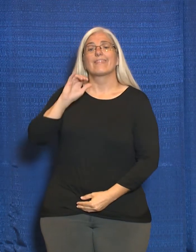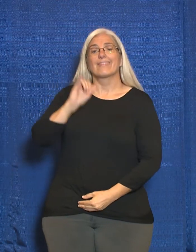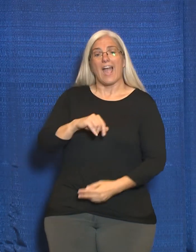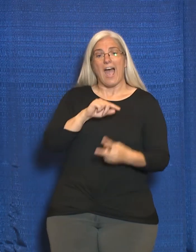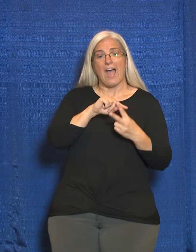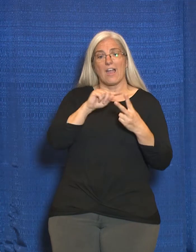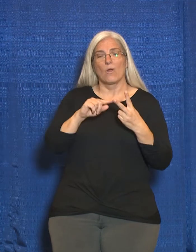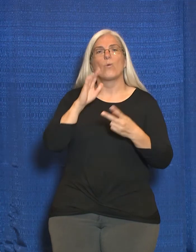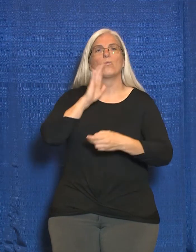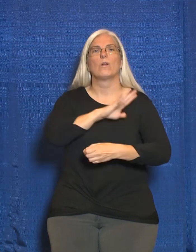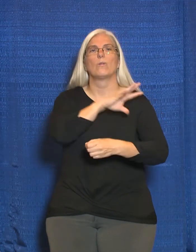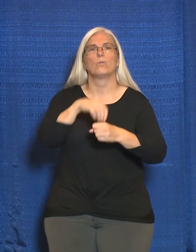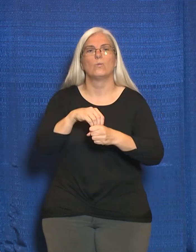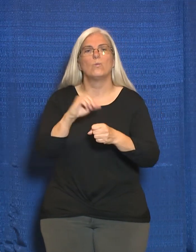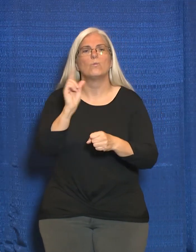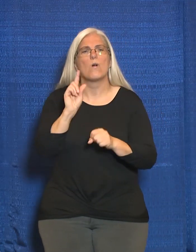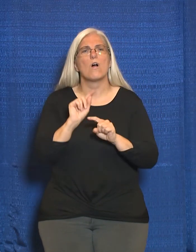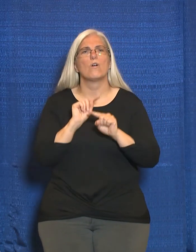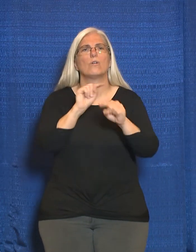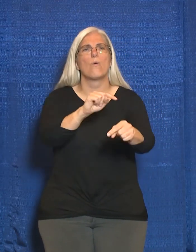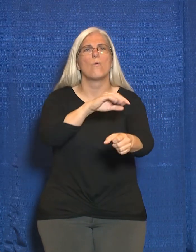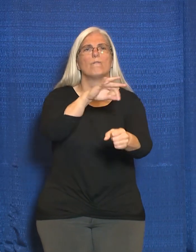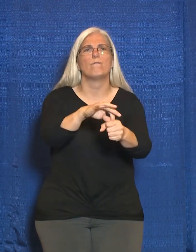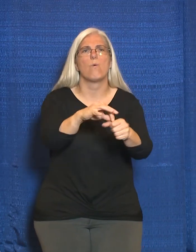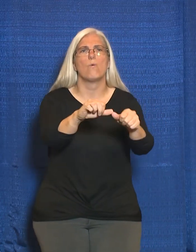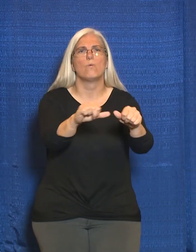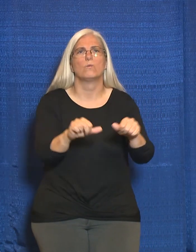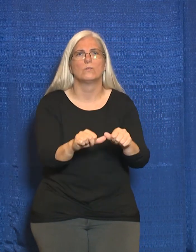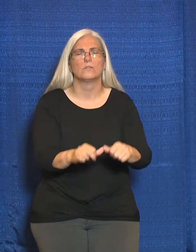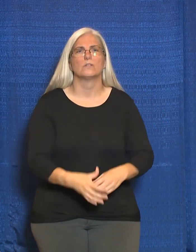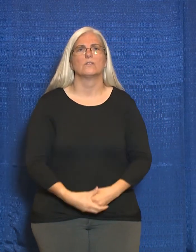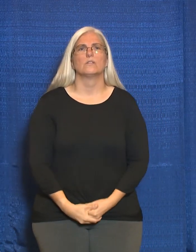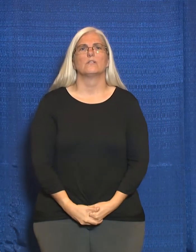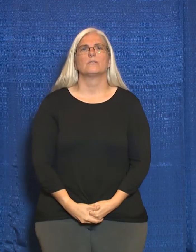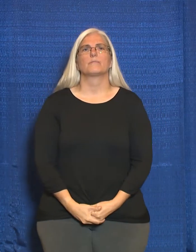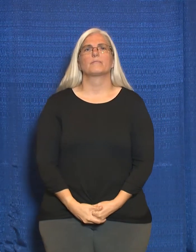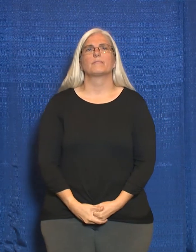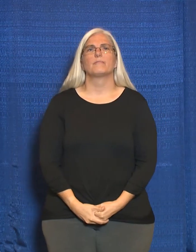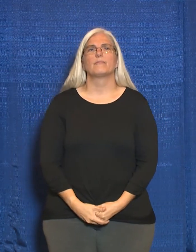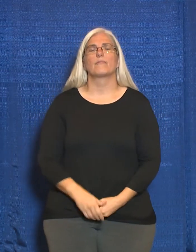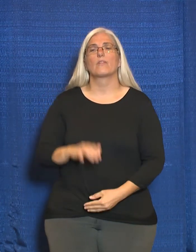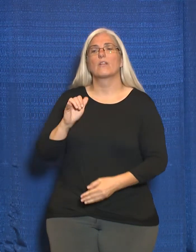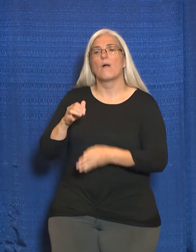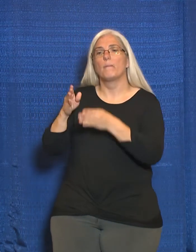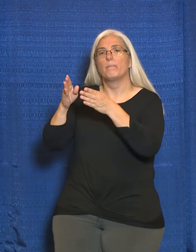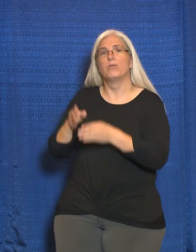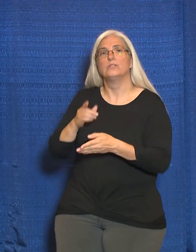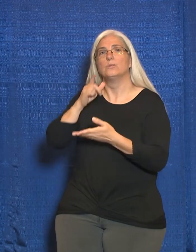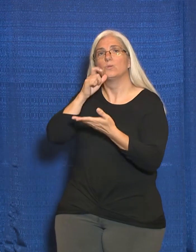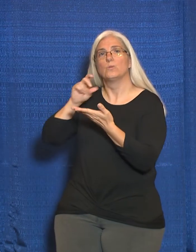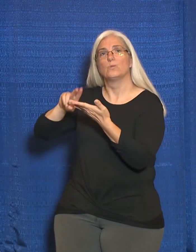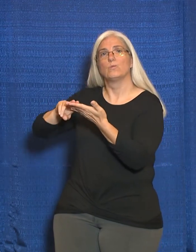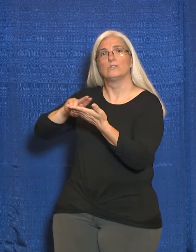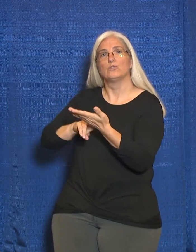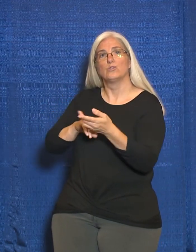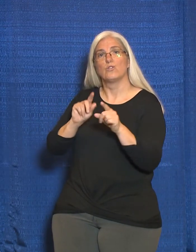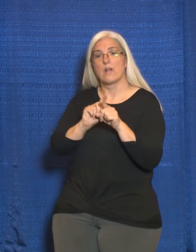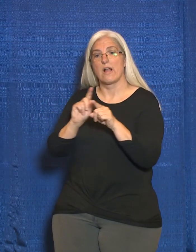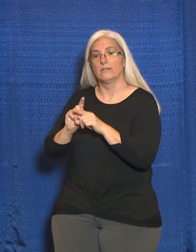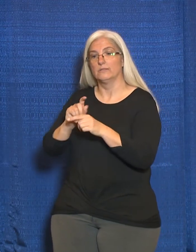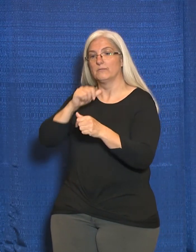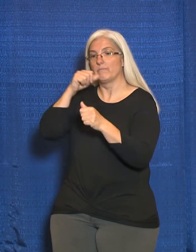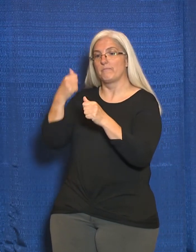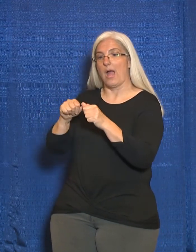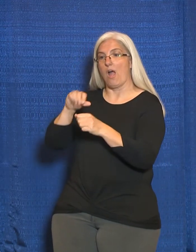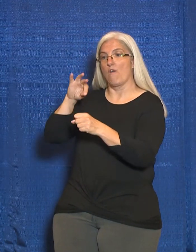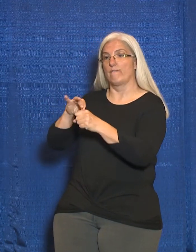These voting materials will include the location of their polling place. A person who has registered as a permanent vote-by-mail